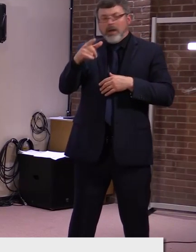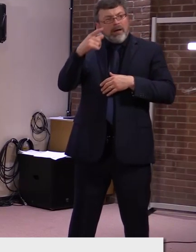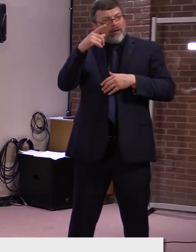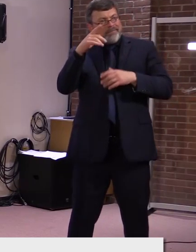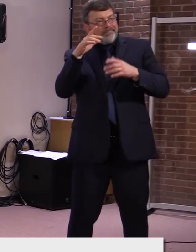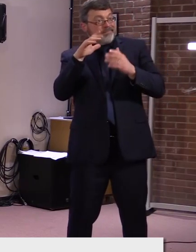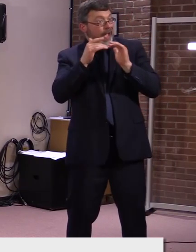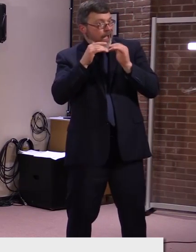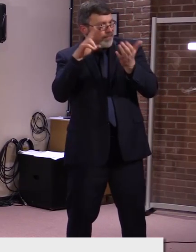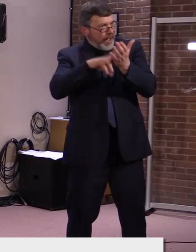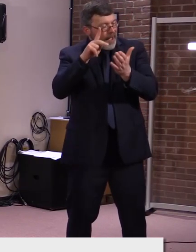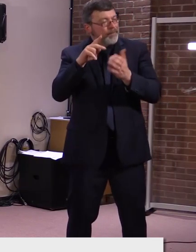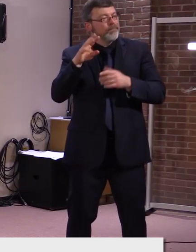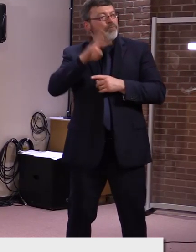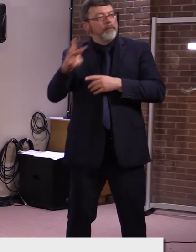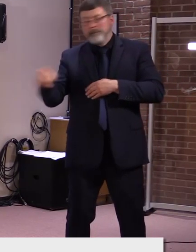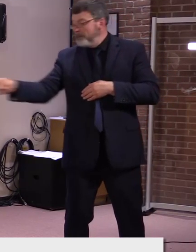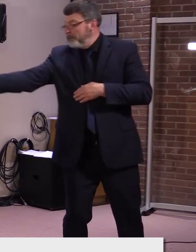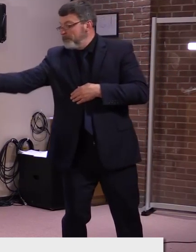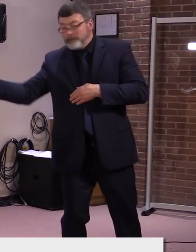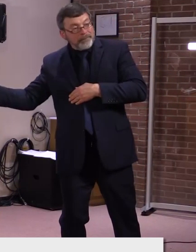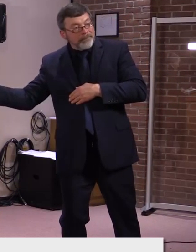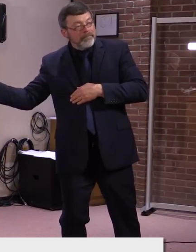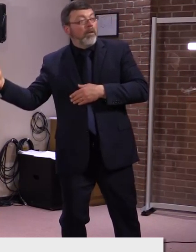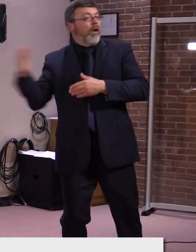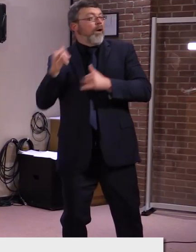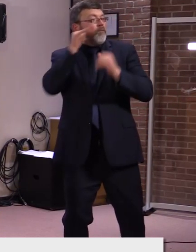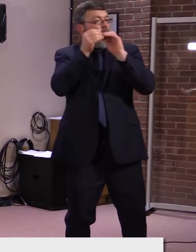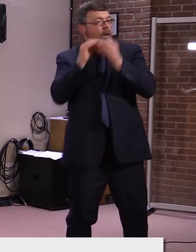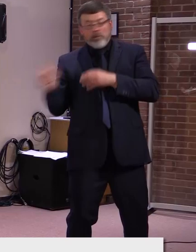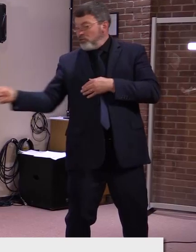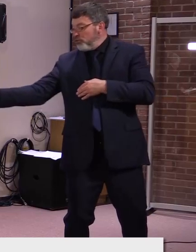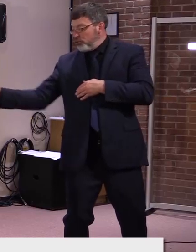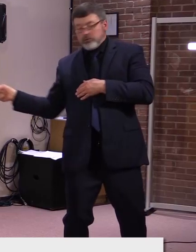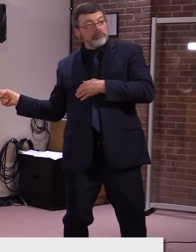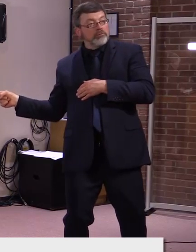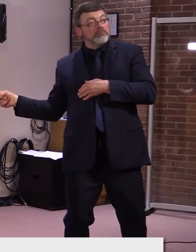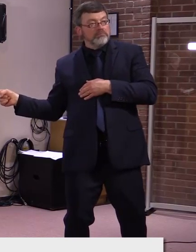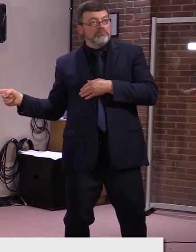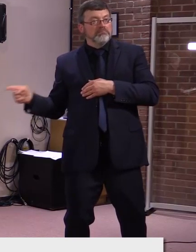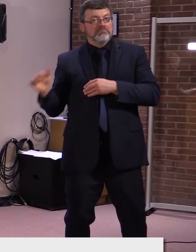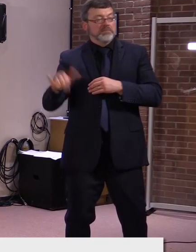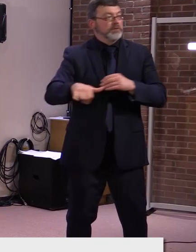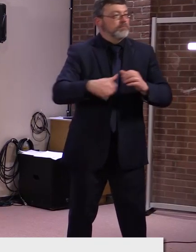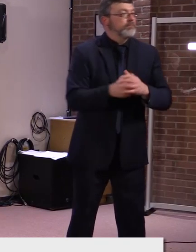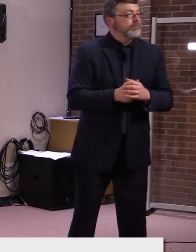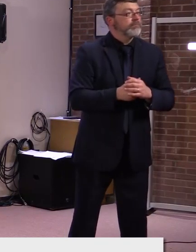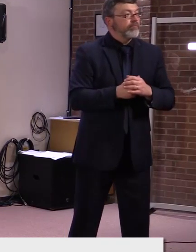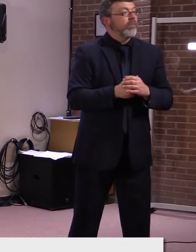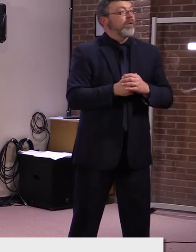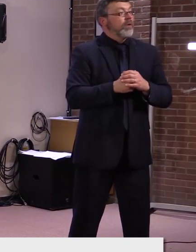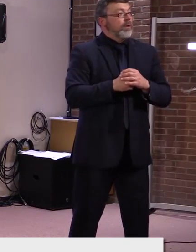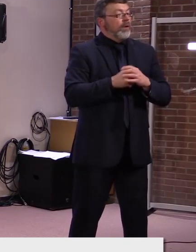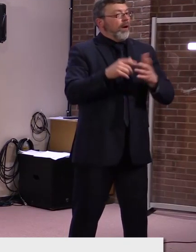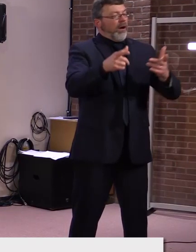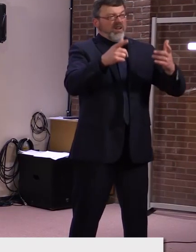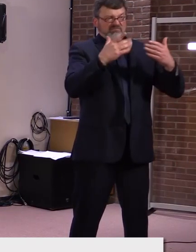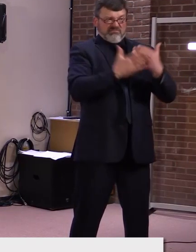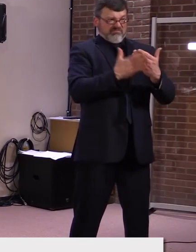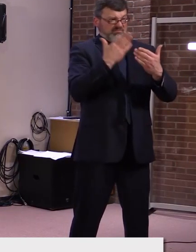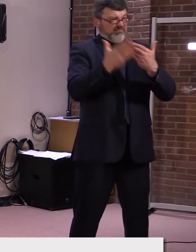855-722-7878 to make an appointment. If you avail yourself of the many walk-in appointments available around the state and you are 12